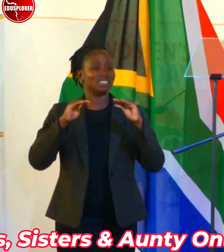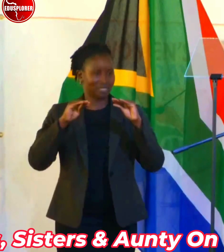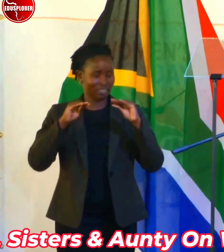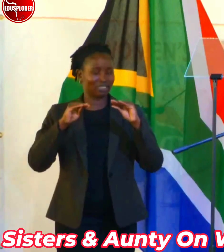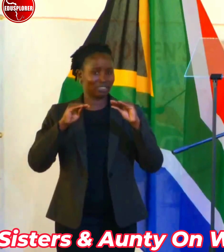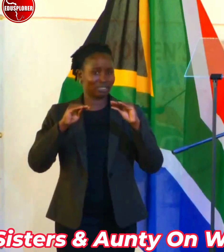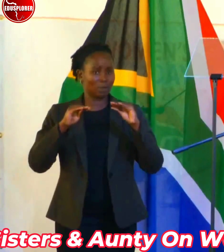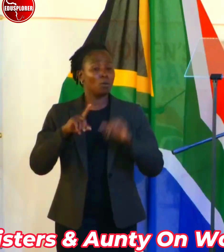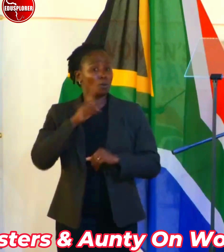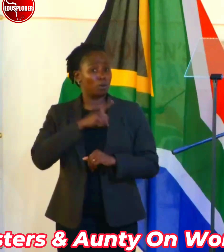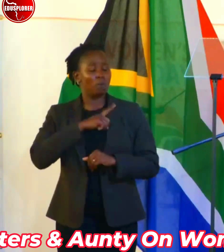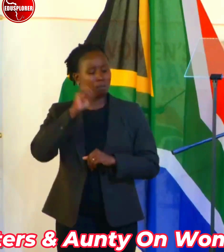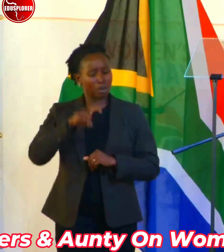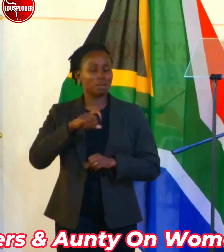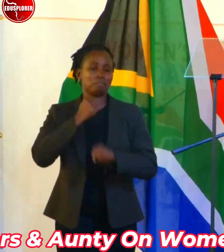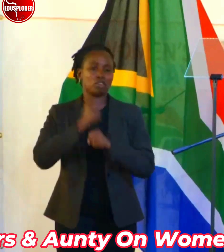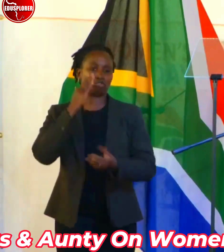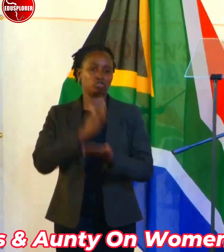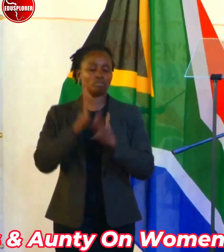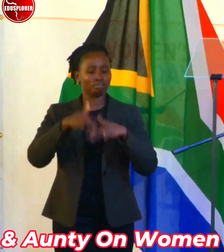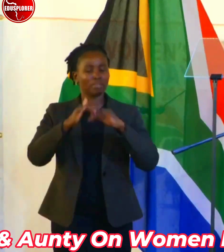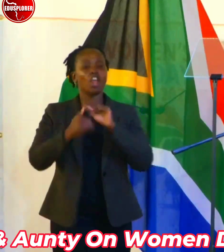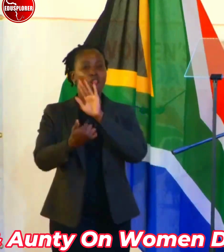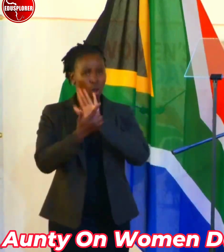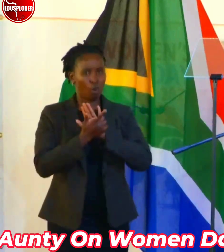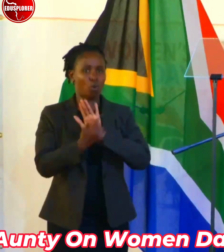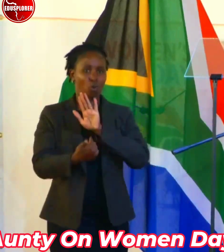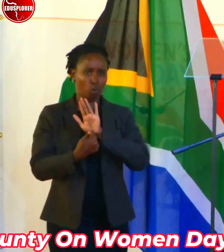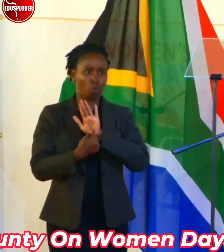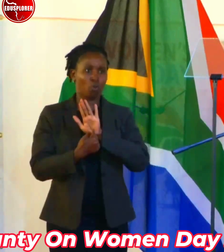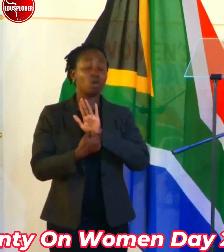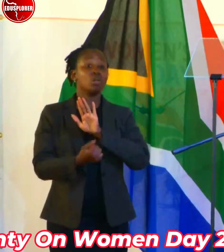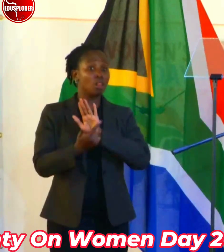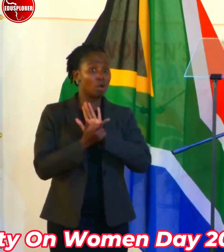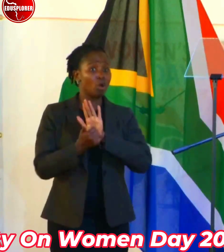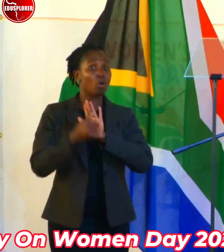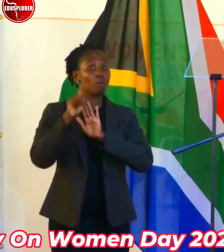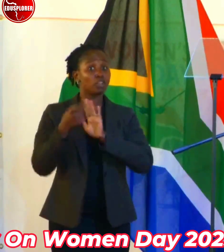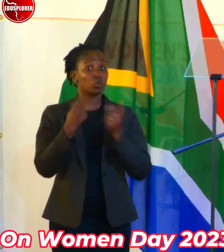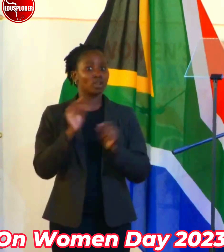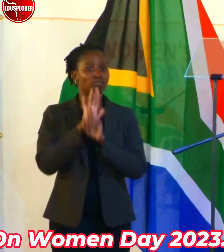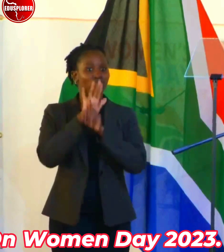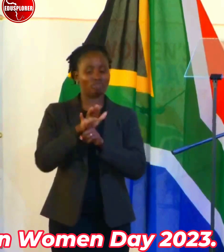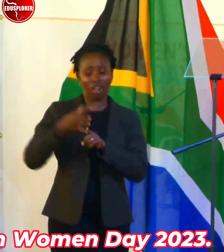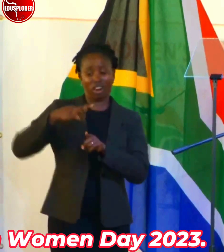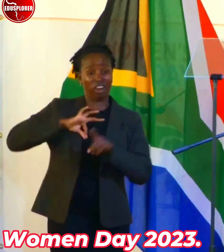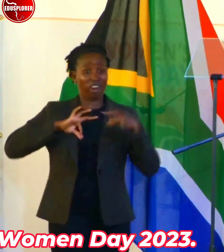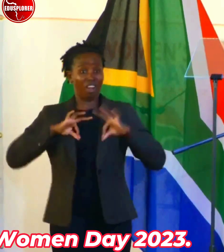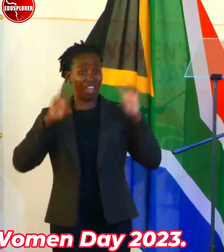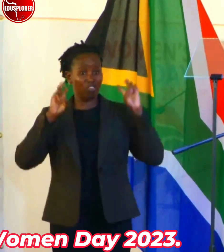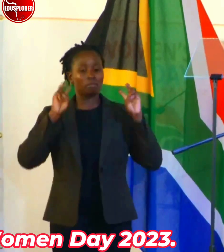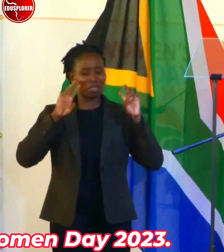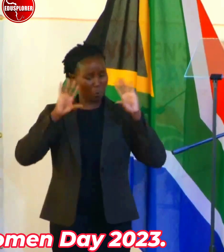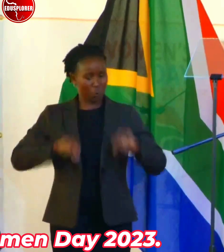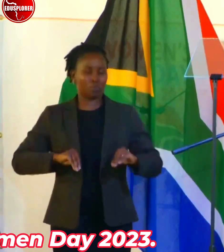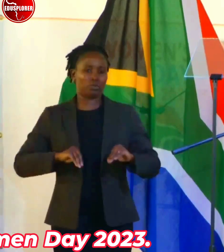ensuring that there is a law that will ban discriminatory pay between